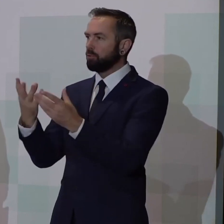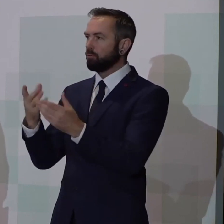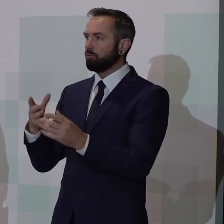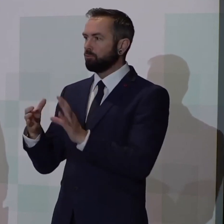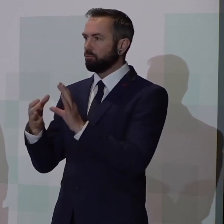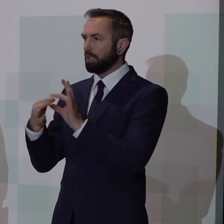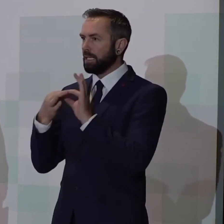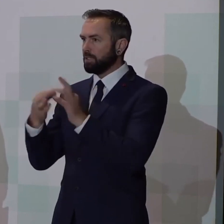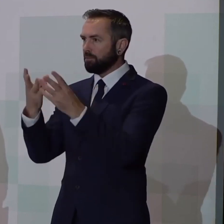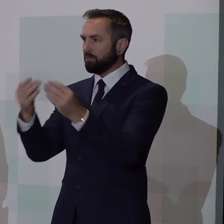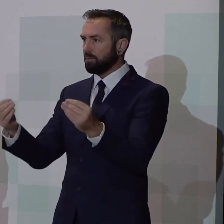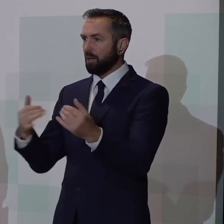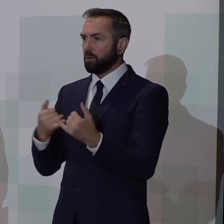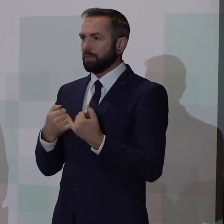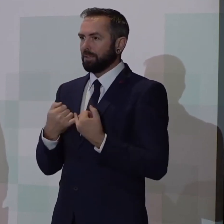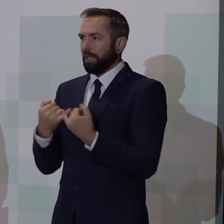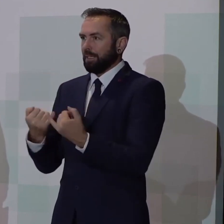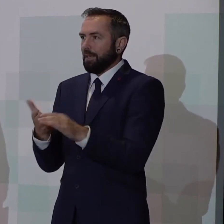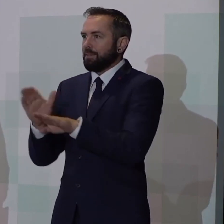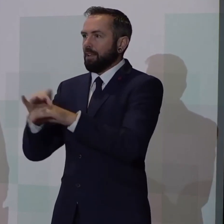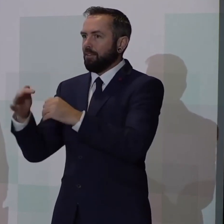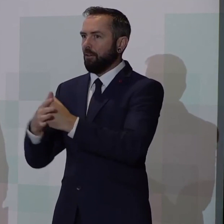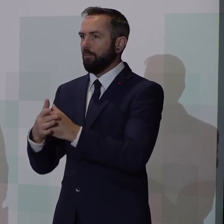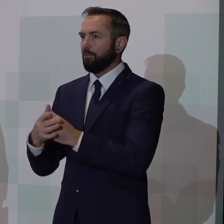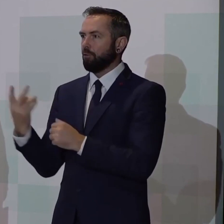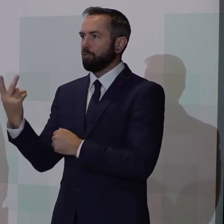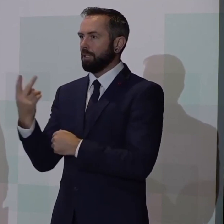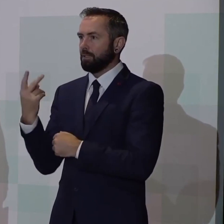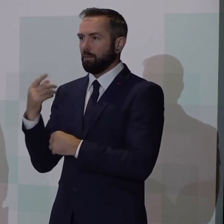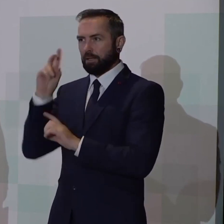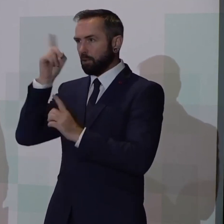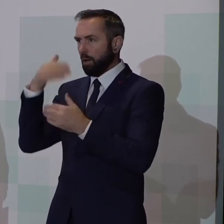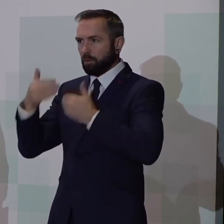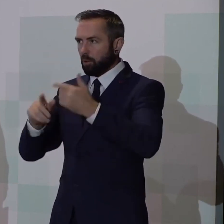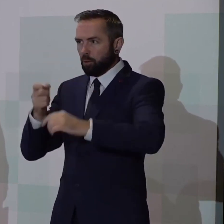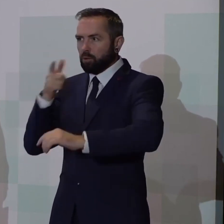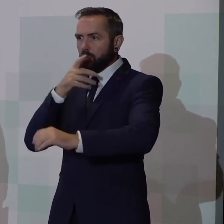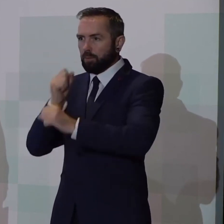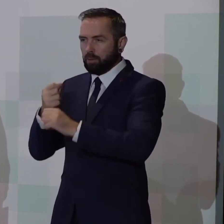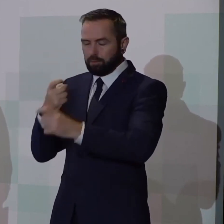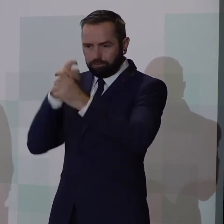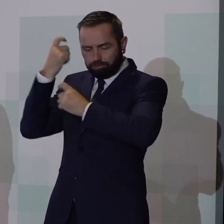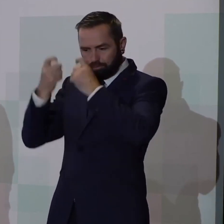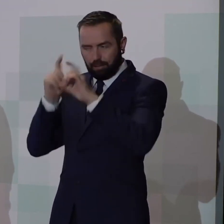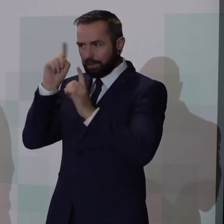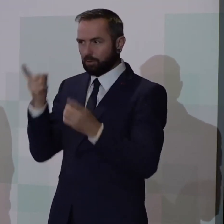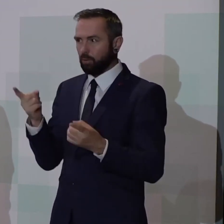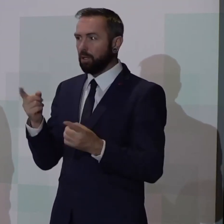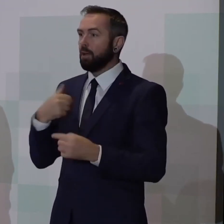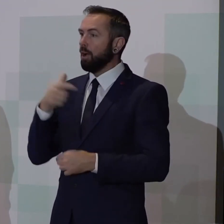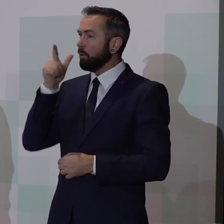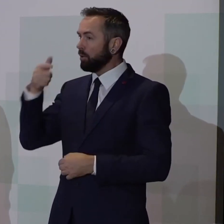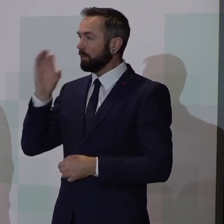grief. It was the death of a relationship, and I had no idea how to process it or how to talk about it. I was one of the lucky ones, however, in the fact